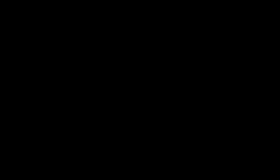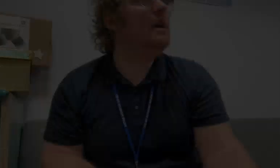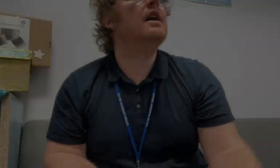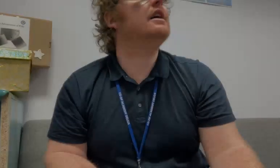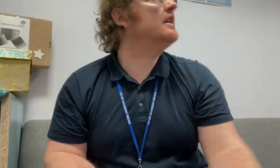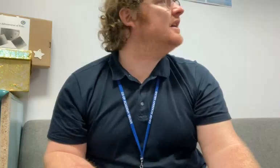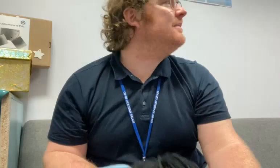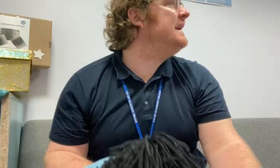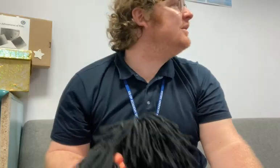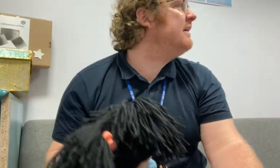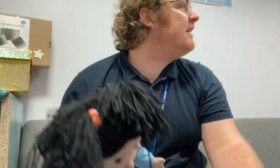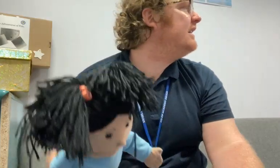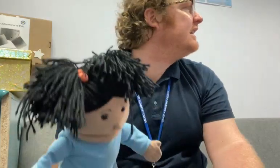Amina, where are you?